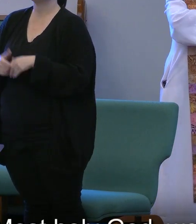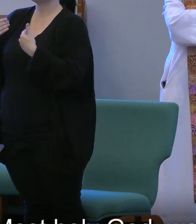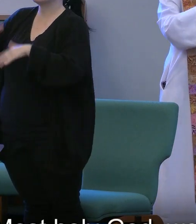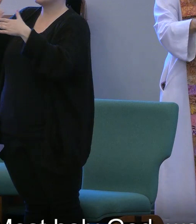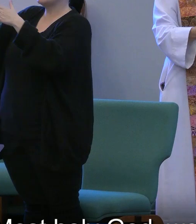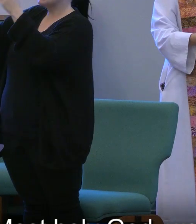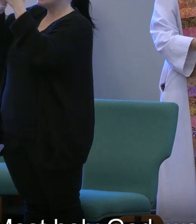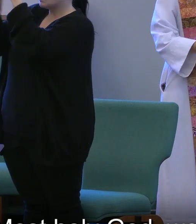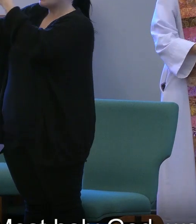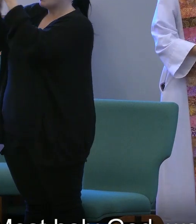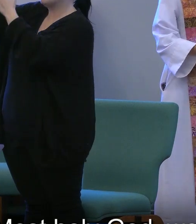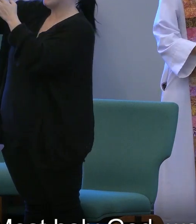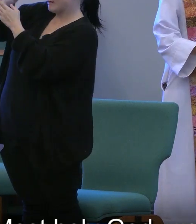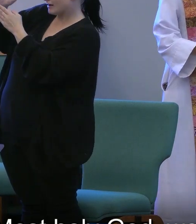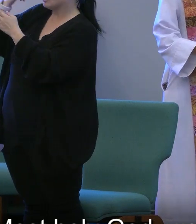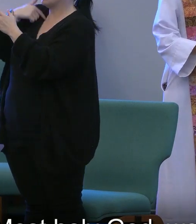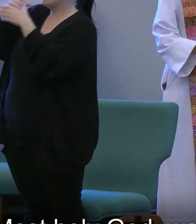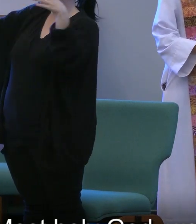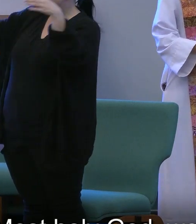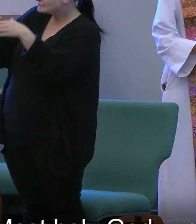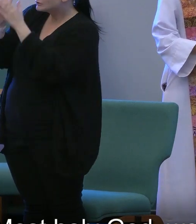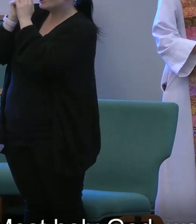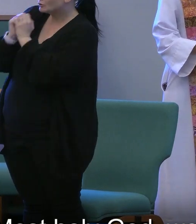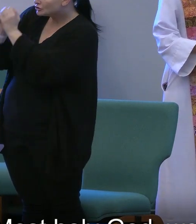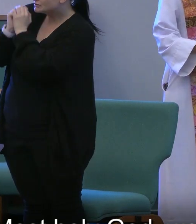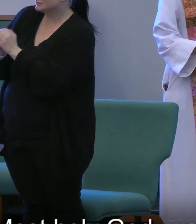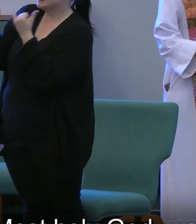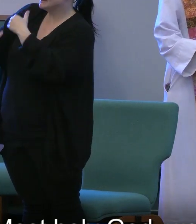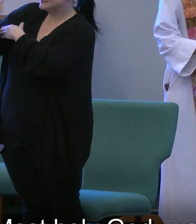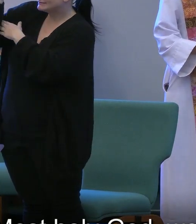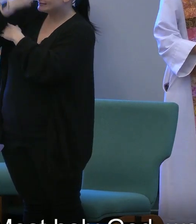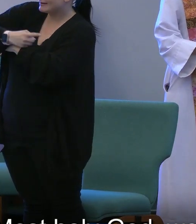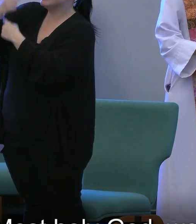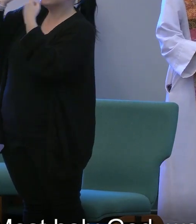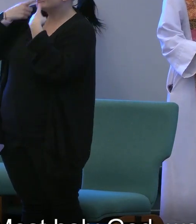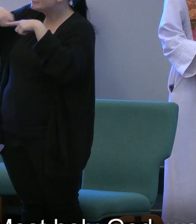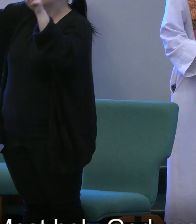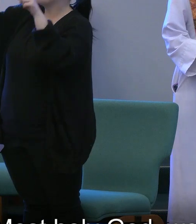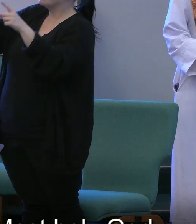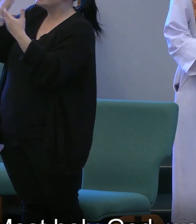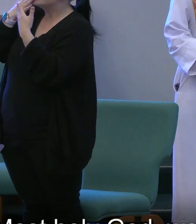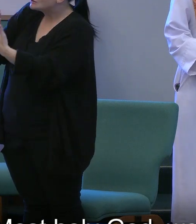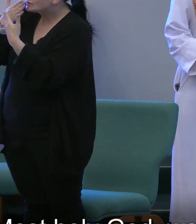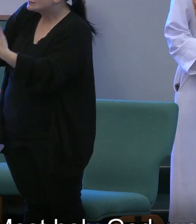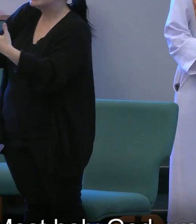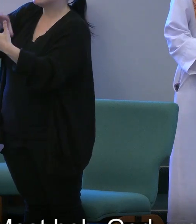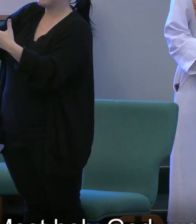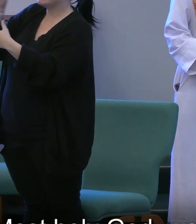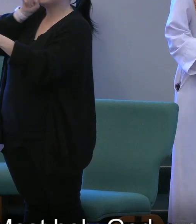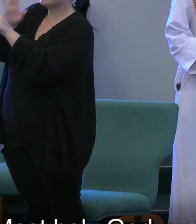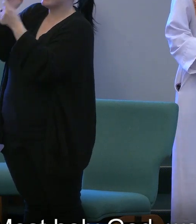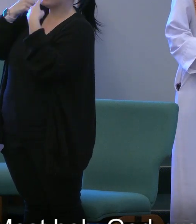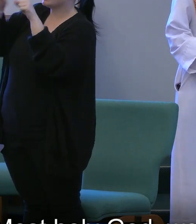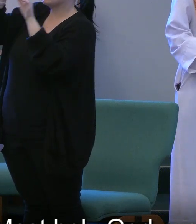Most holy God, we come together in worship this day to proclaim your goodness and declare